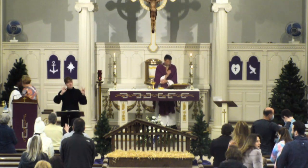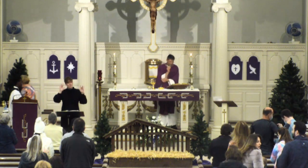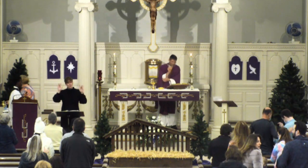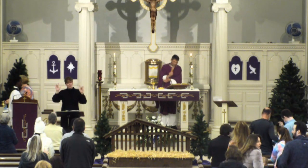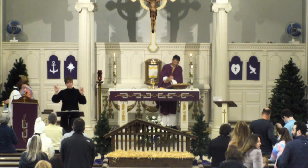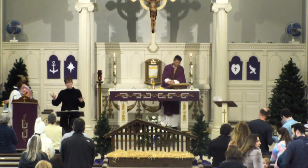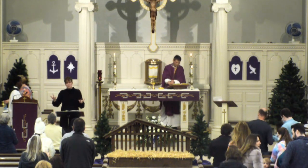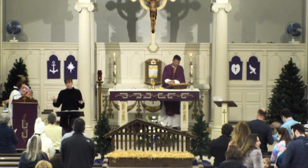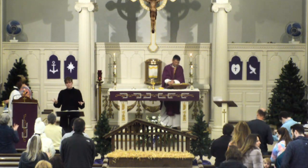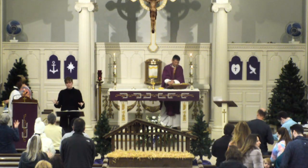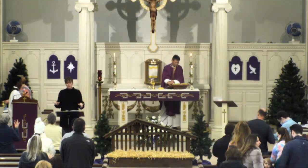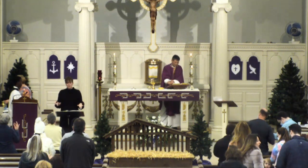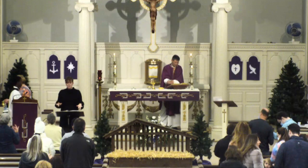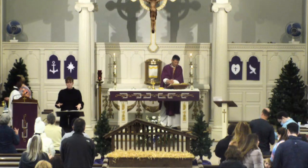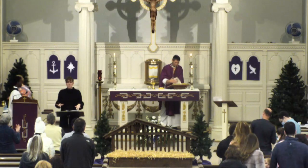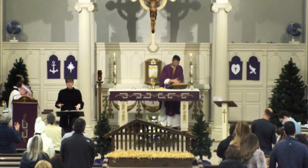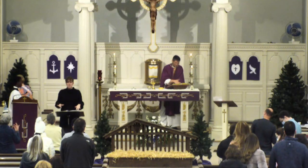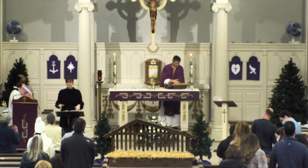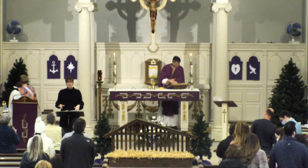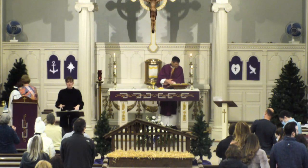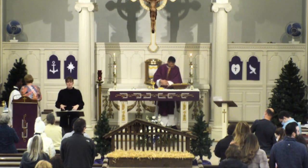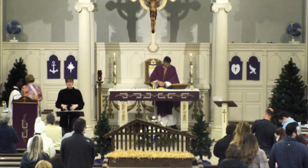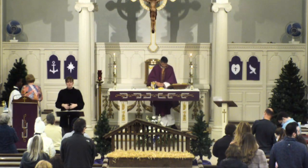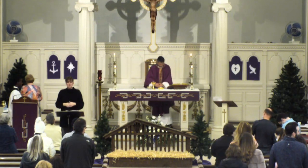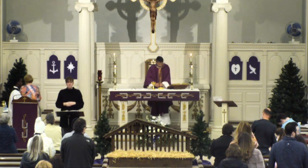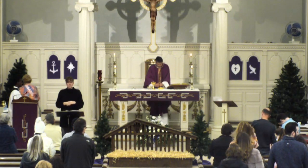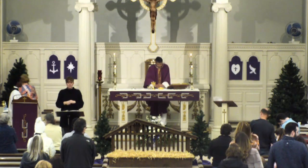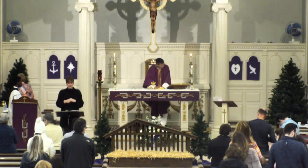vitalis peccata mundi,